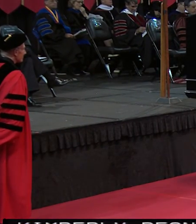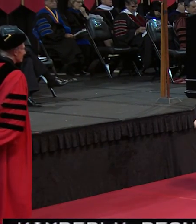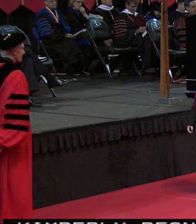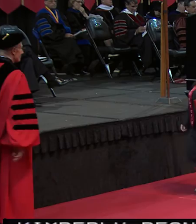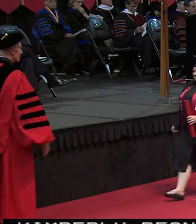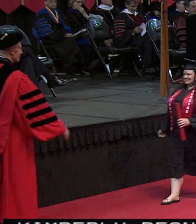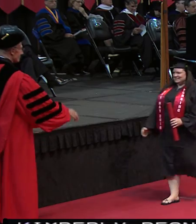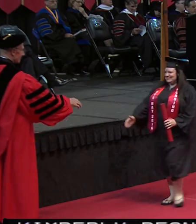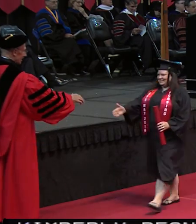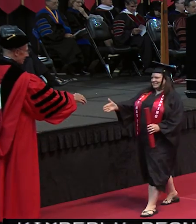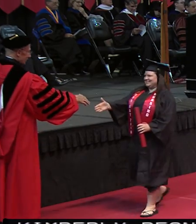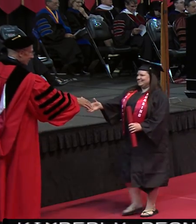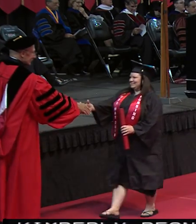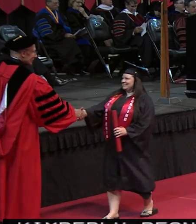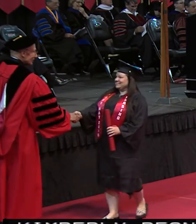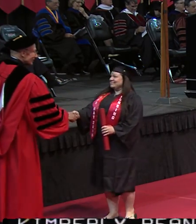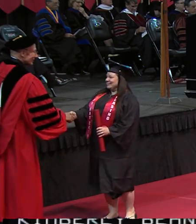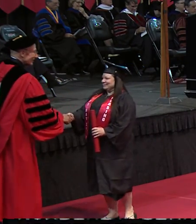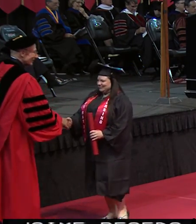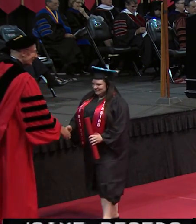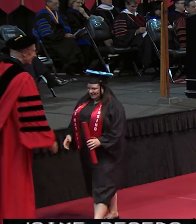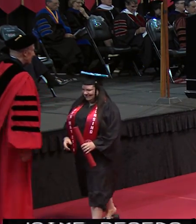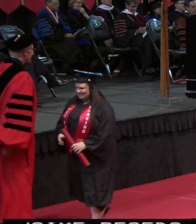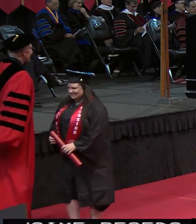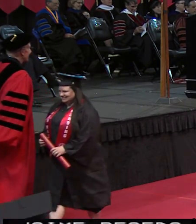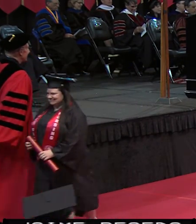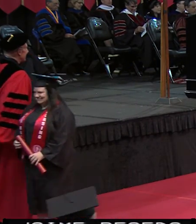Lauren Danielle Bracken.